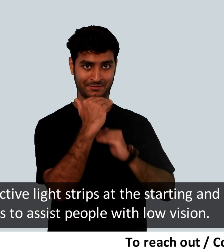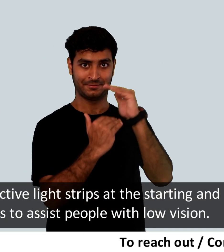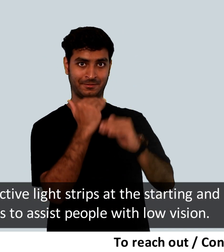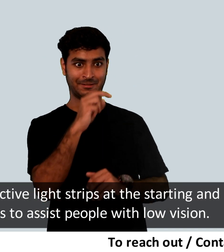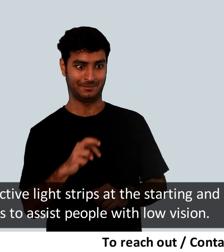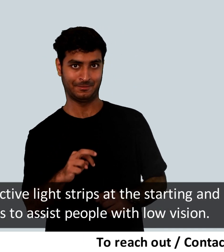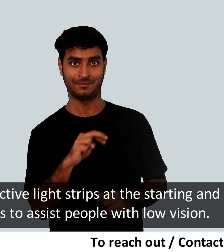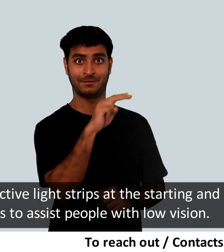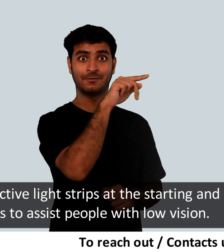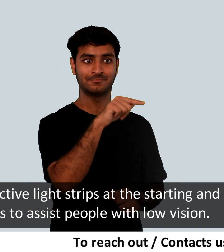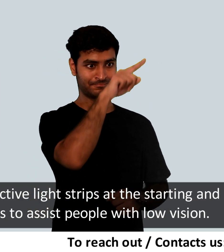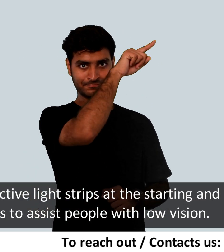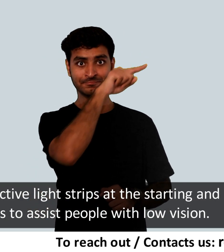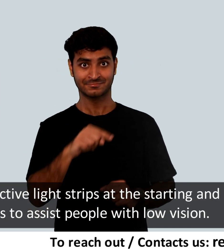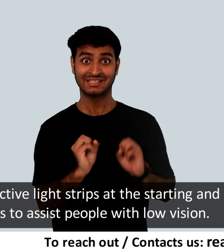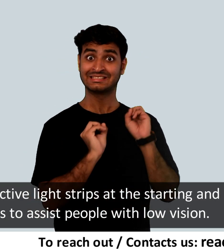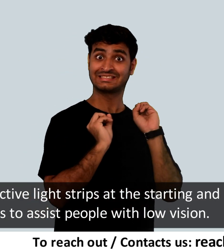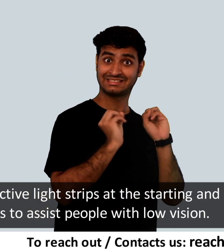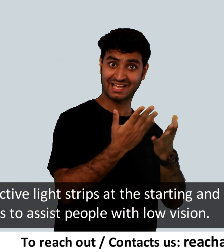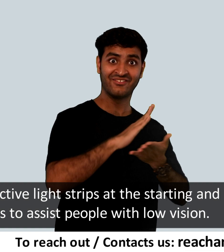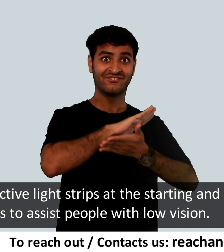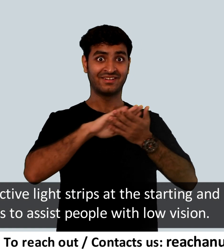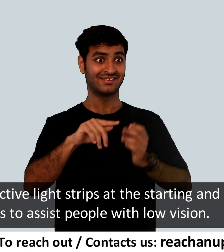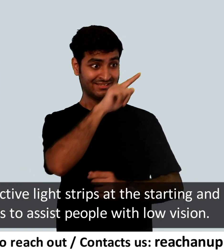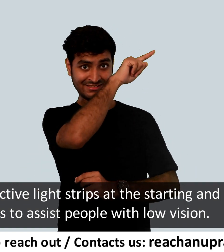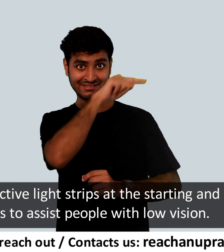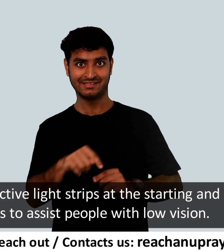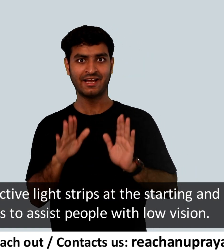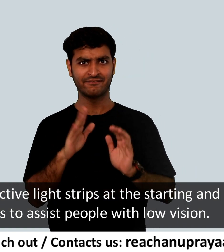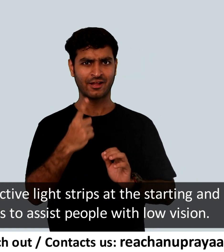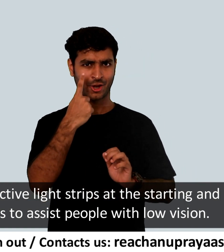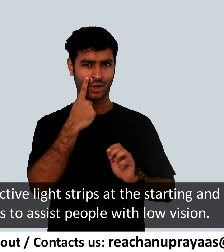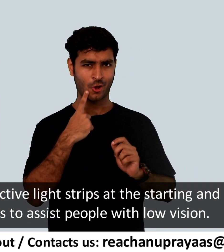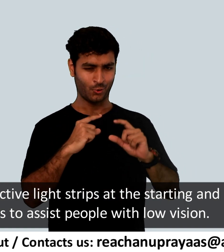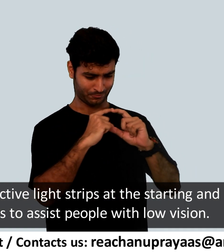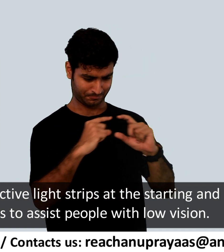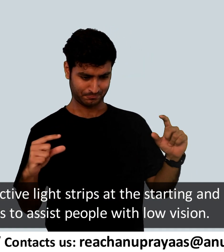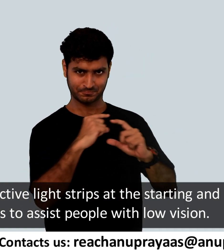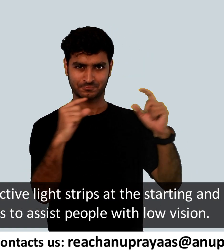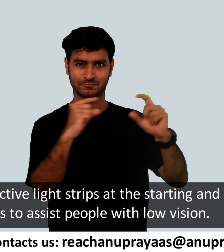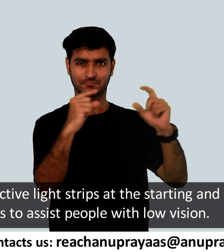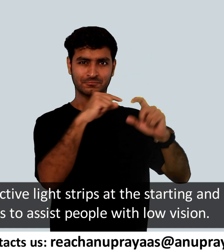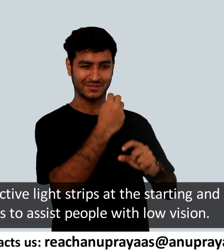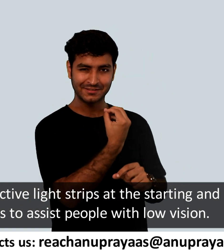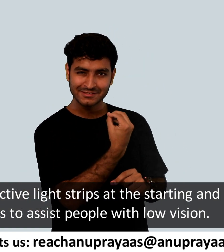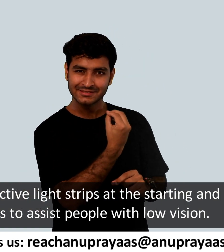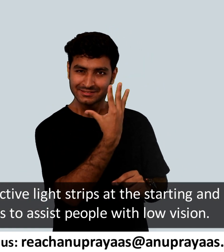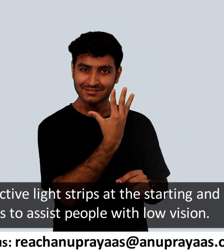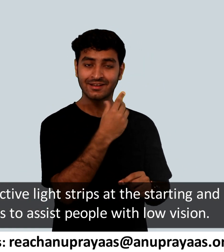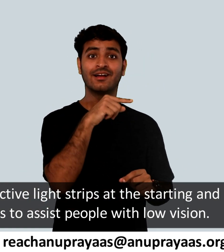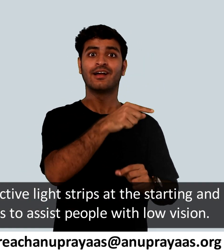The stairs have reflective paint at the start and end to assist people with low vision.